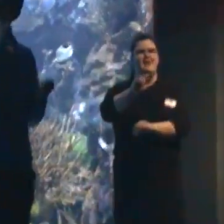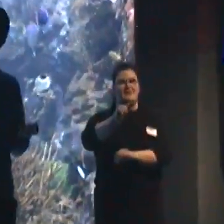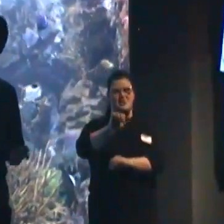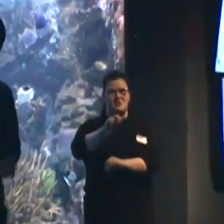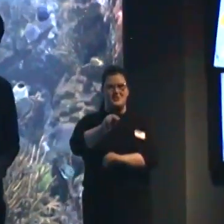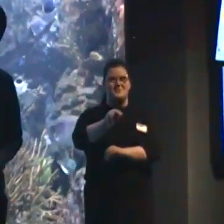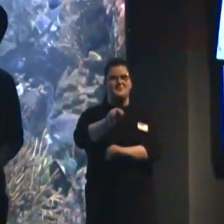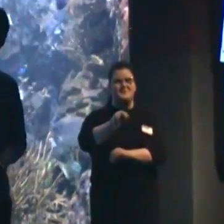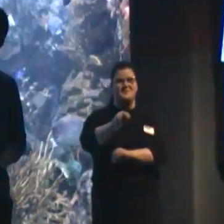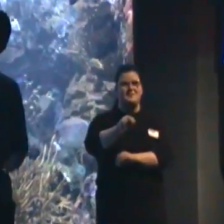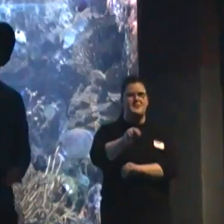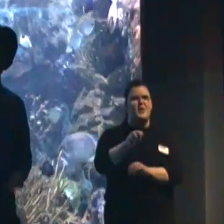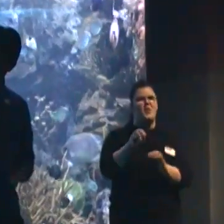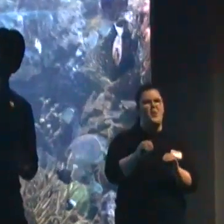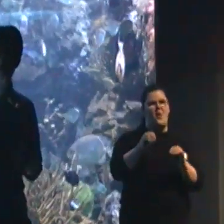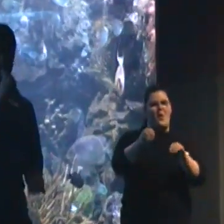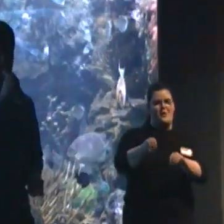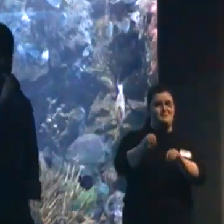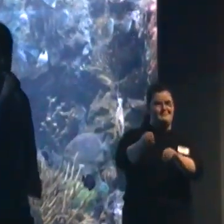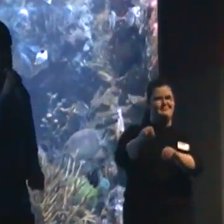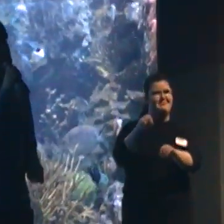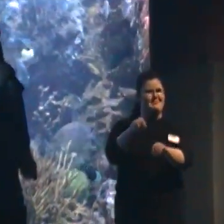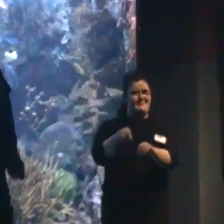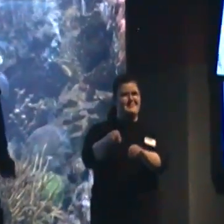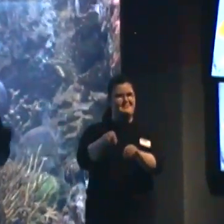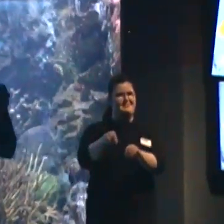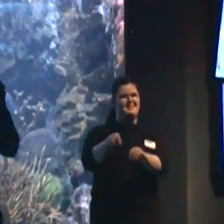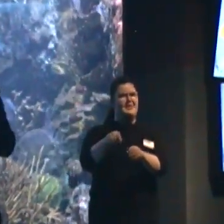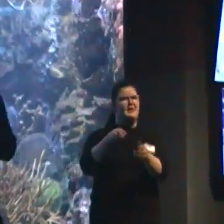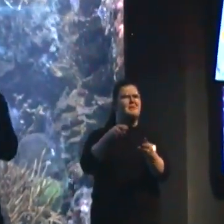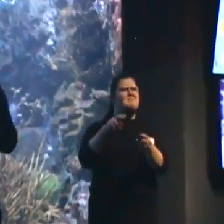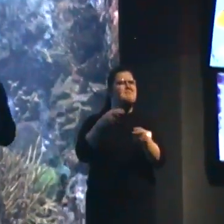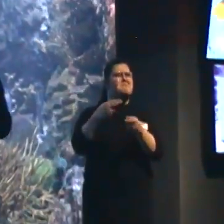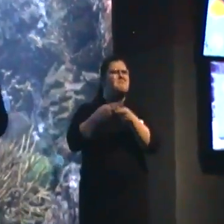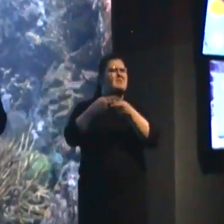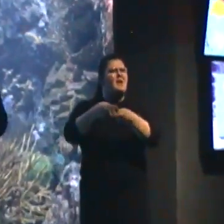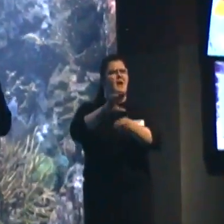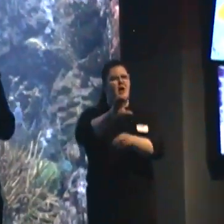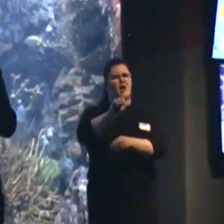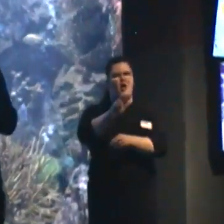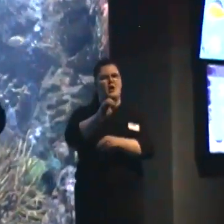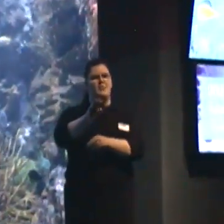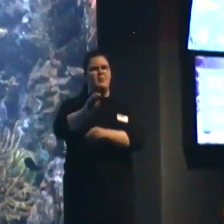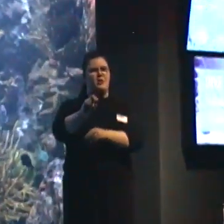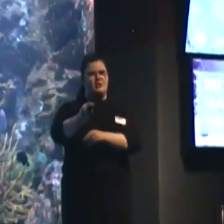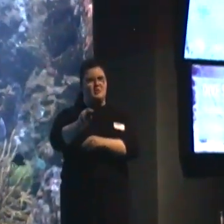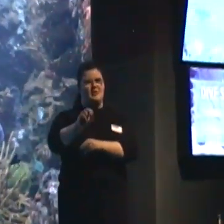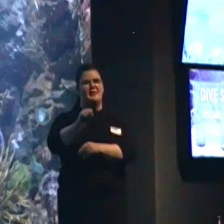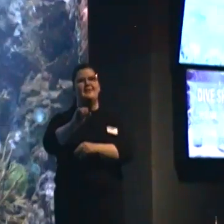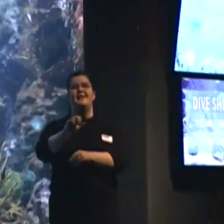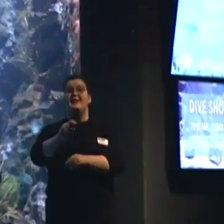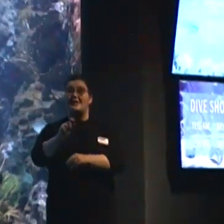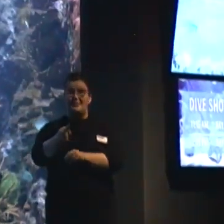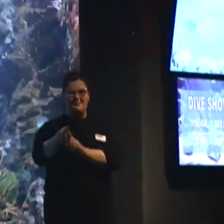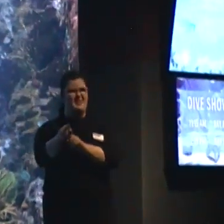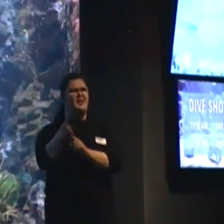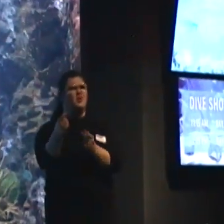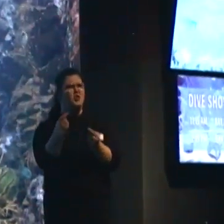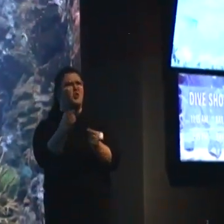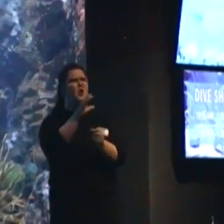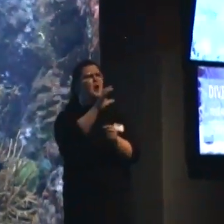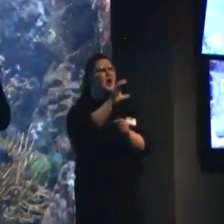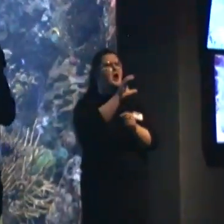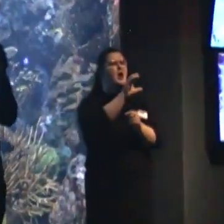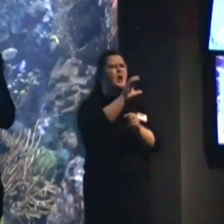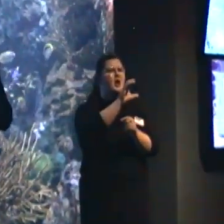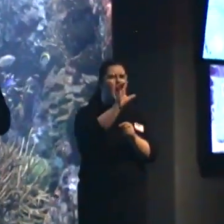So, the ocean is what we call a carbon sink. So that essentially means that it absorbs carbon, which is technically a good thing. We do want it